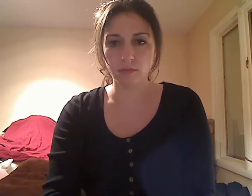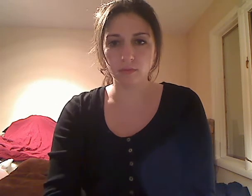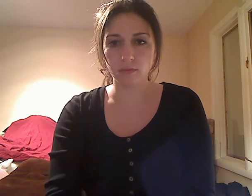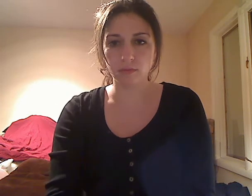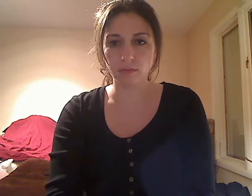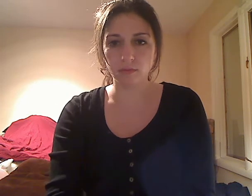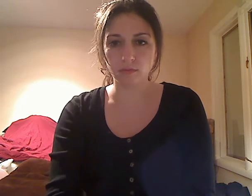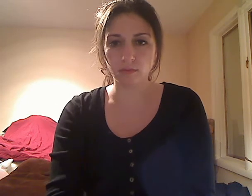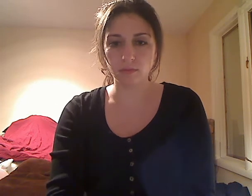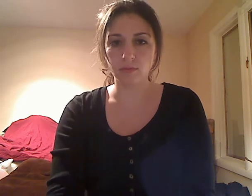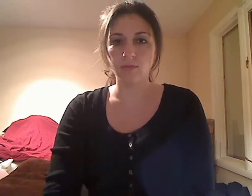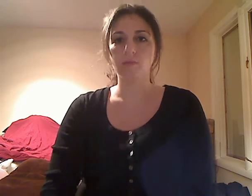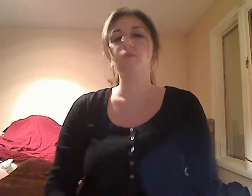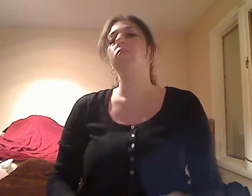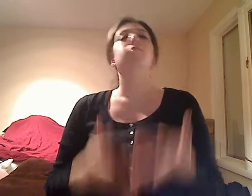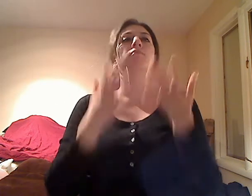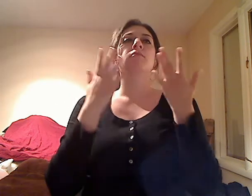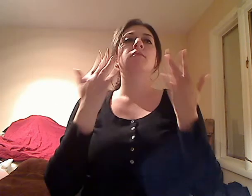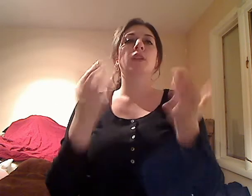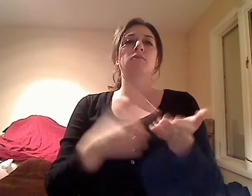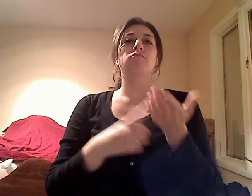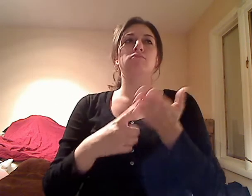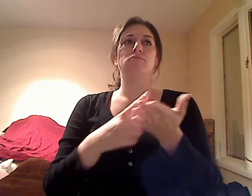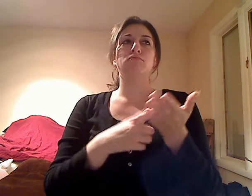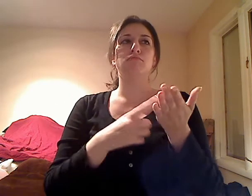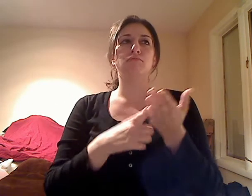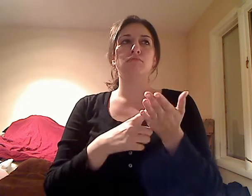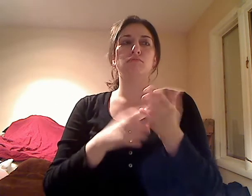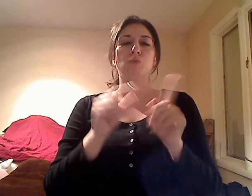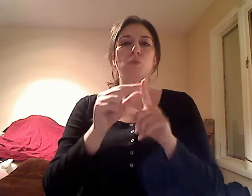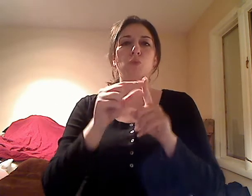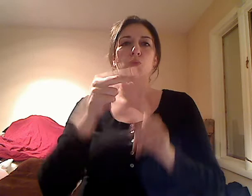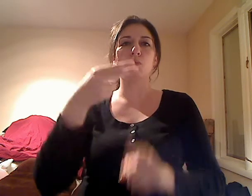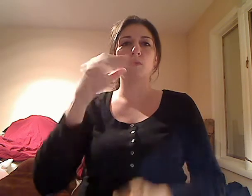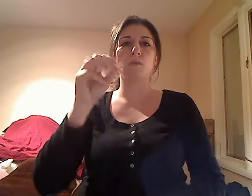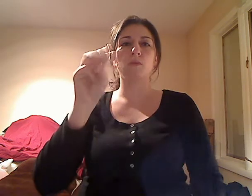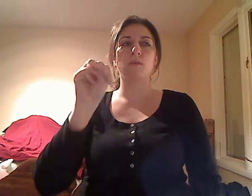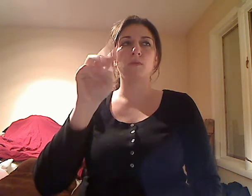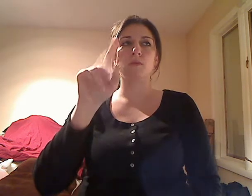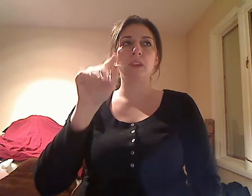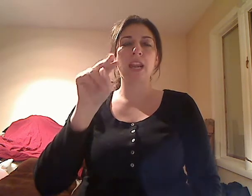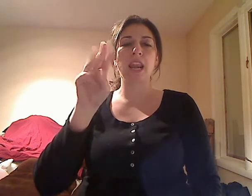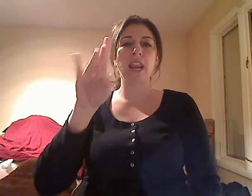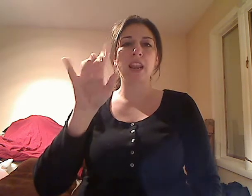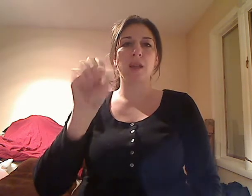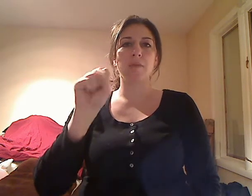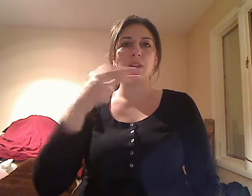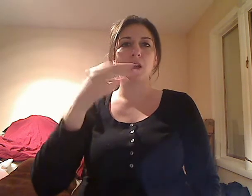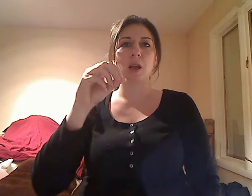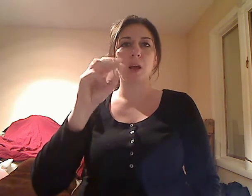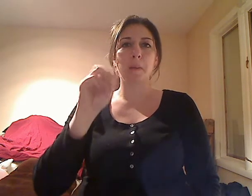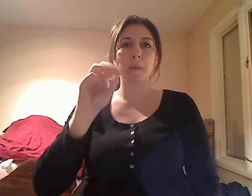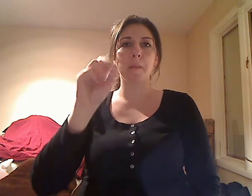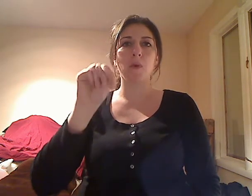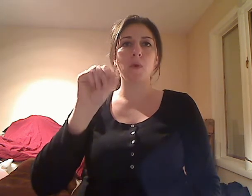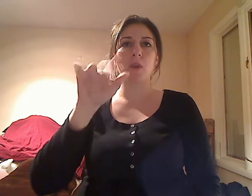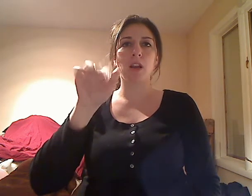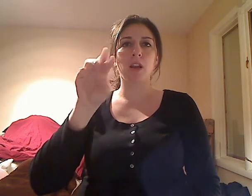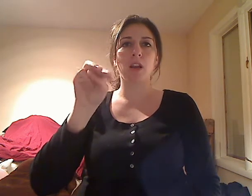on homonyms, remember. What's a homonym? David? A word that sounds alike. Sean? But has a